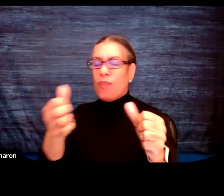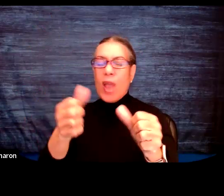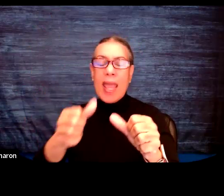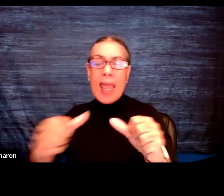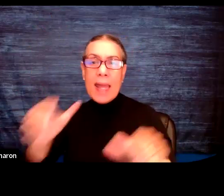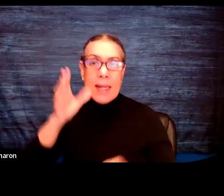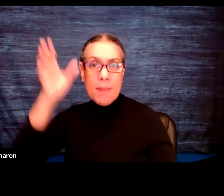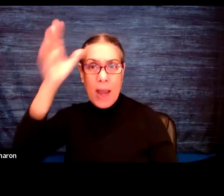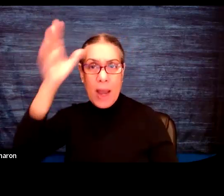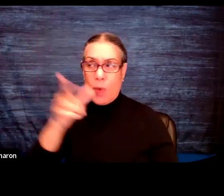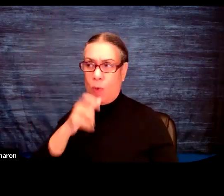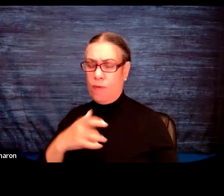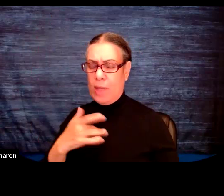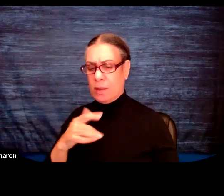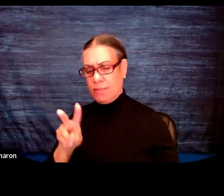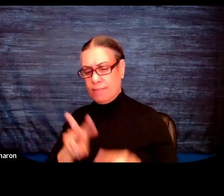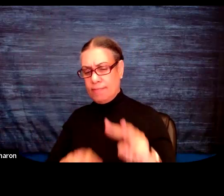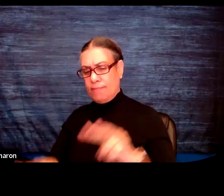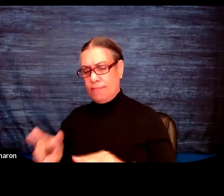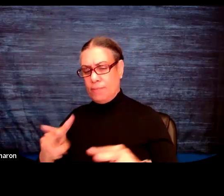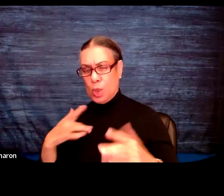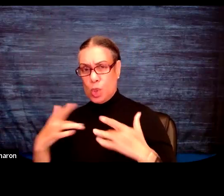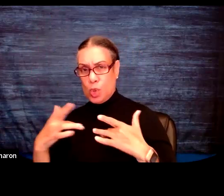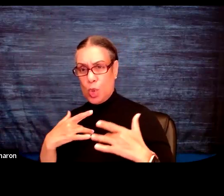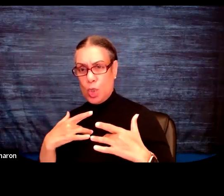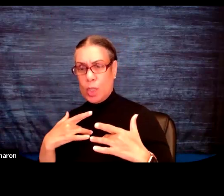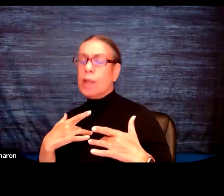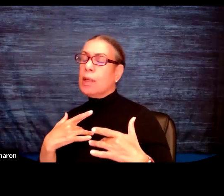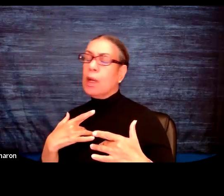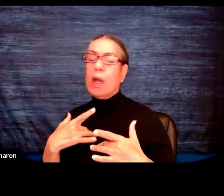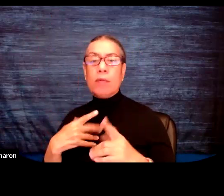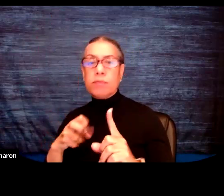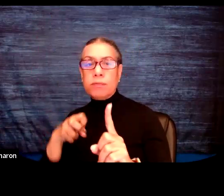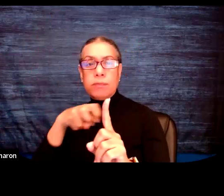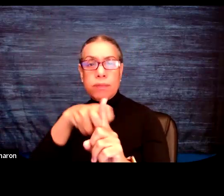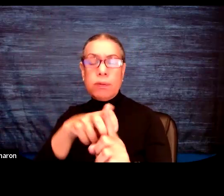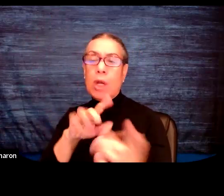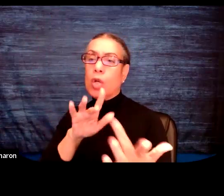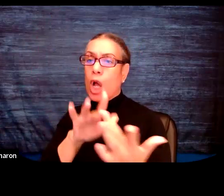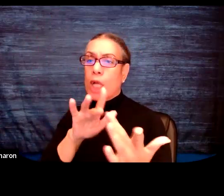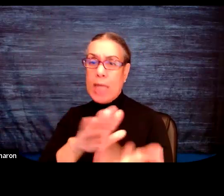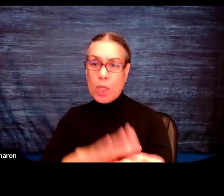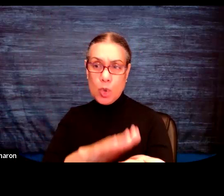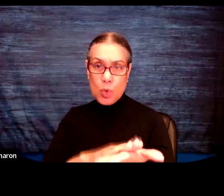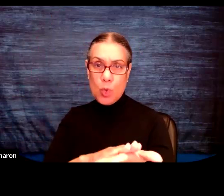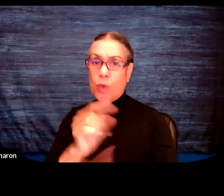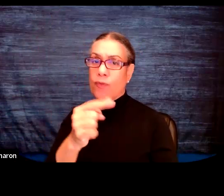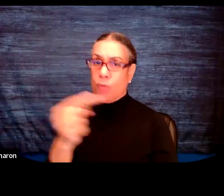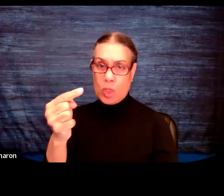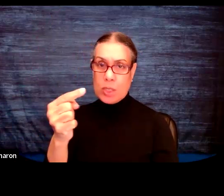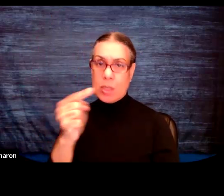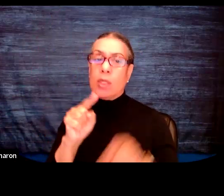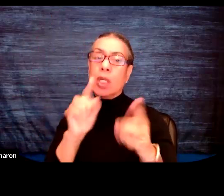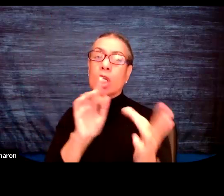that has concerns about their child's reading or anything, they should absolutely reach out to their school. That's the first place to